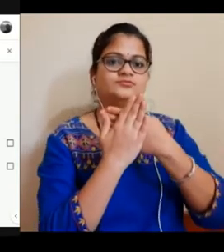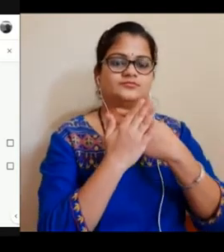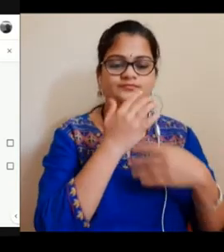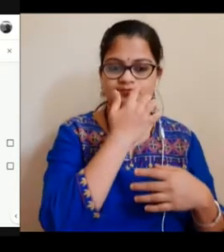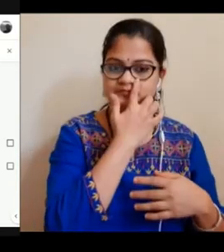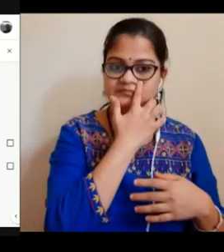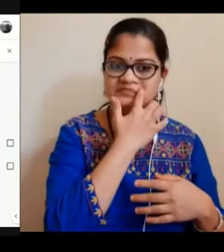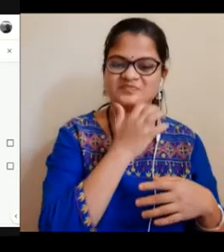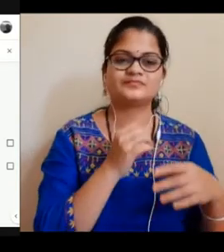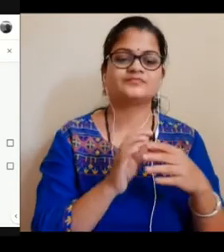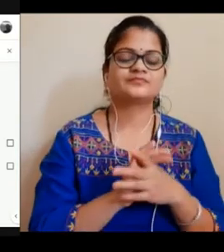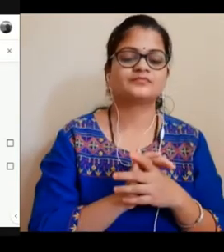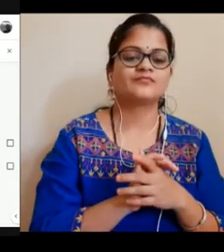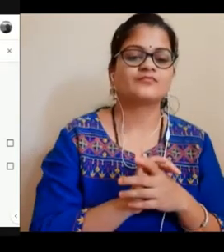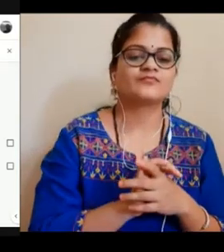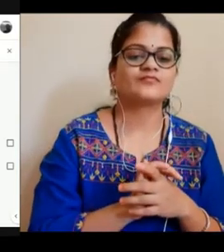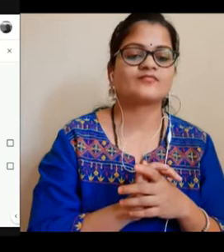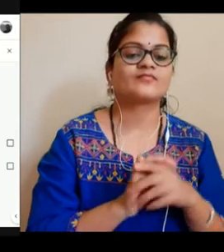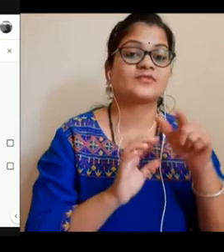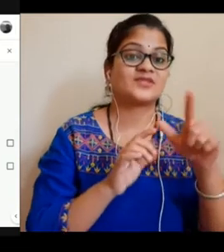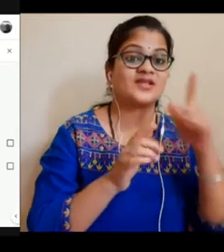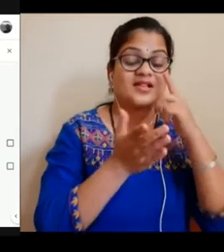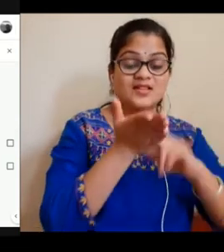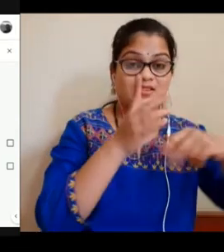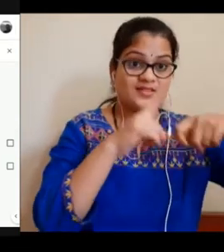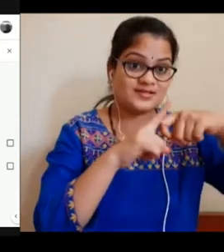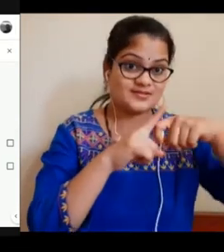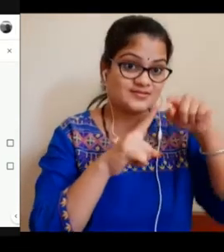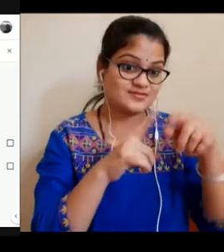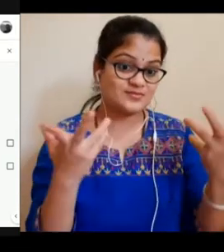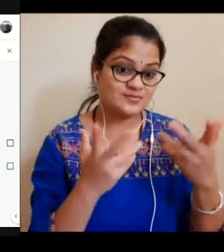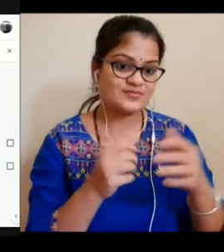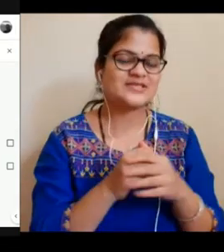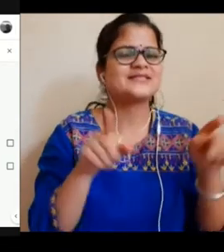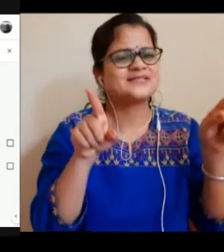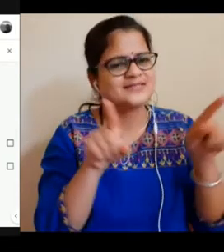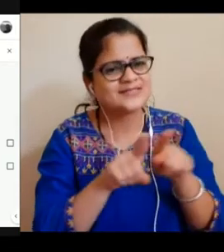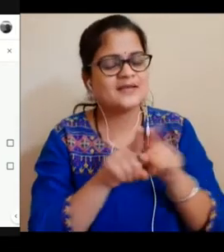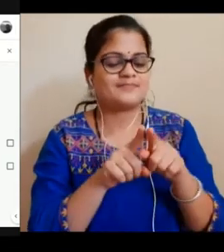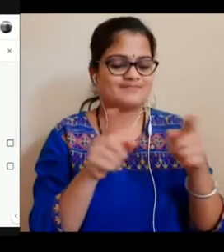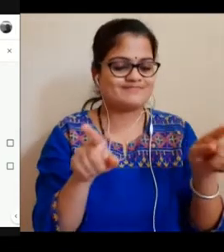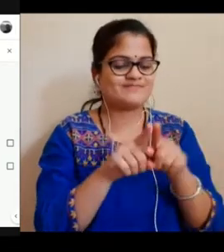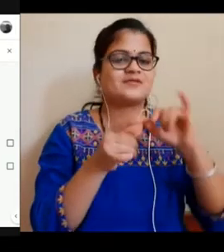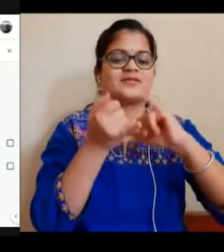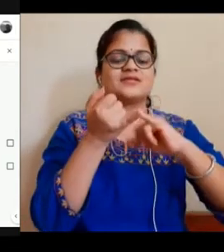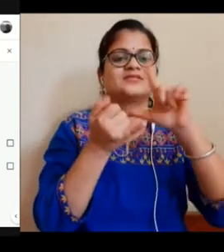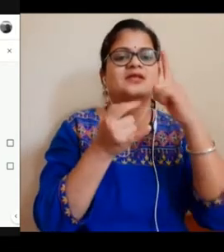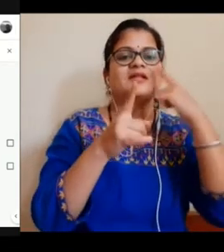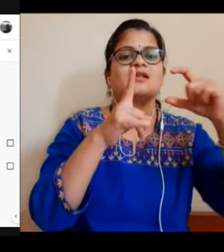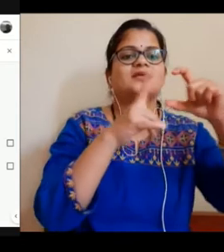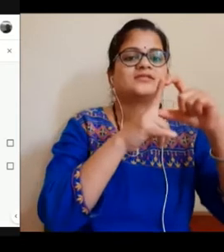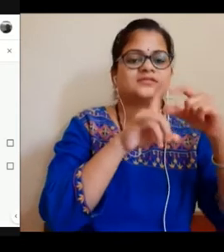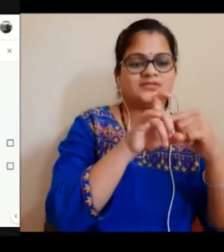send it to the back. And now this you link it to The same slide, which